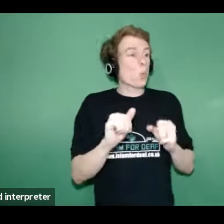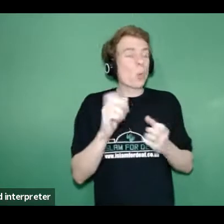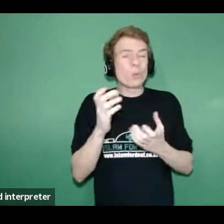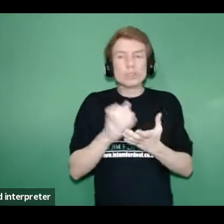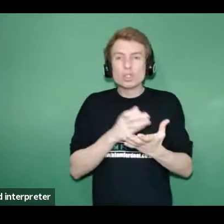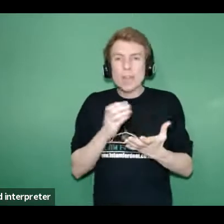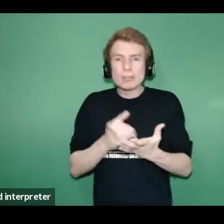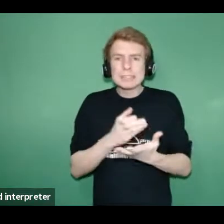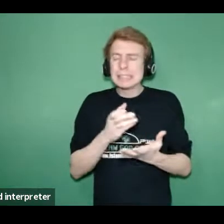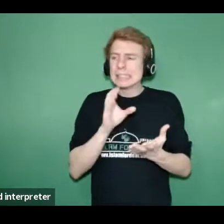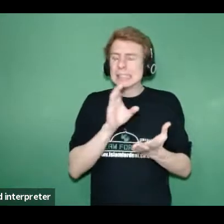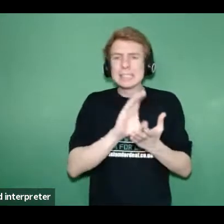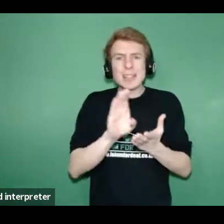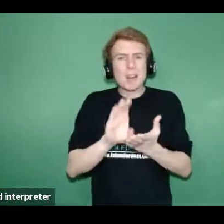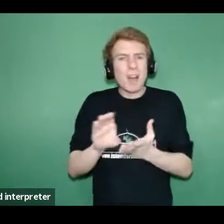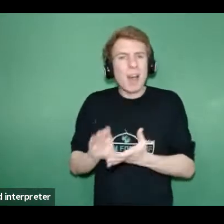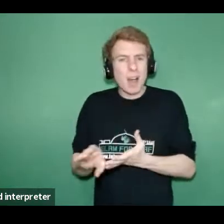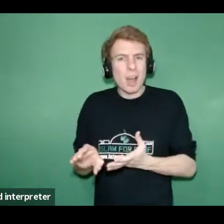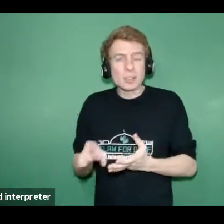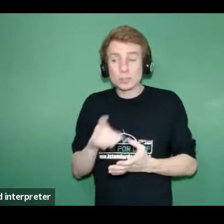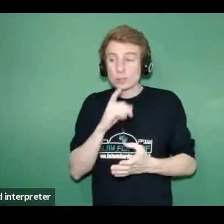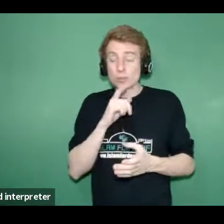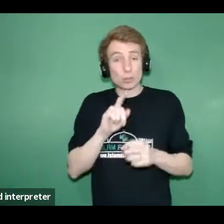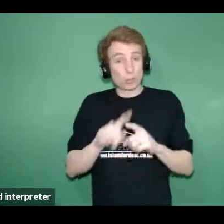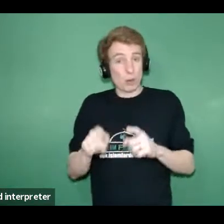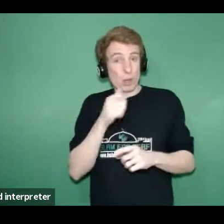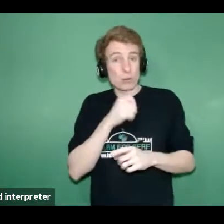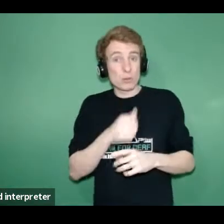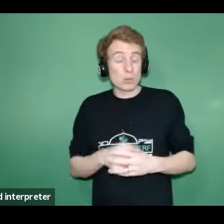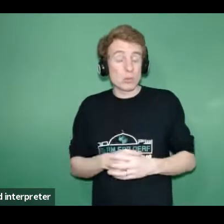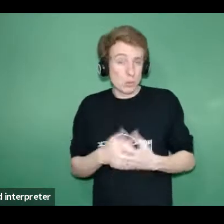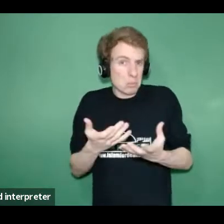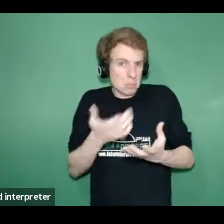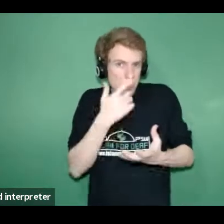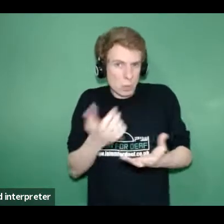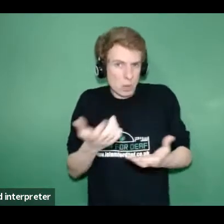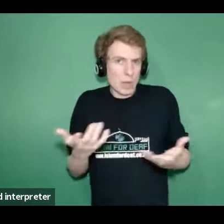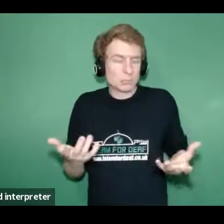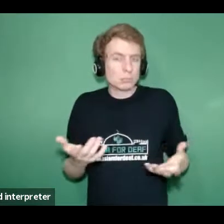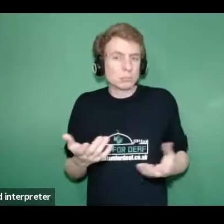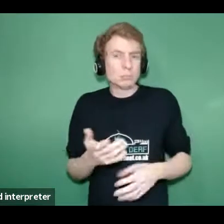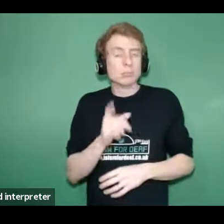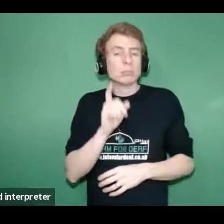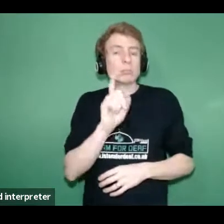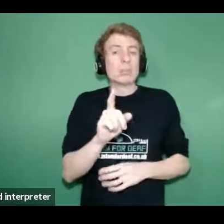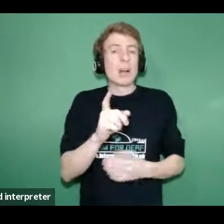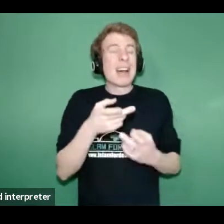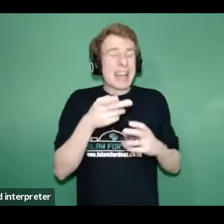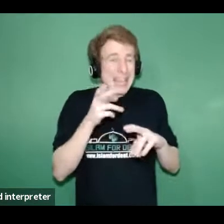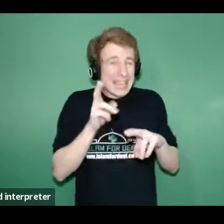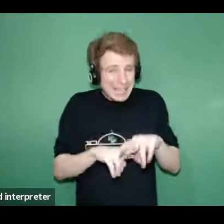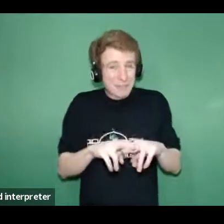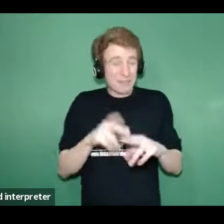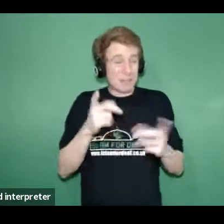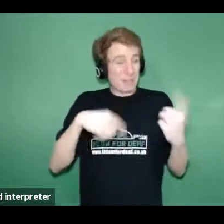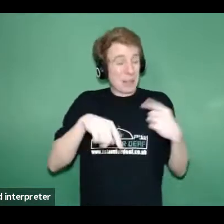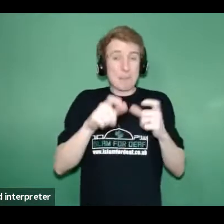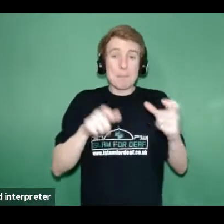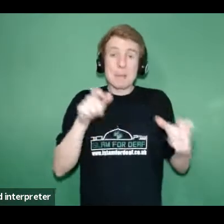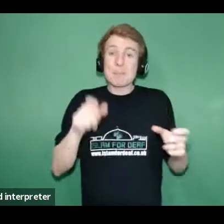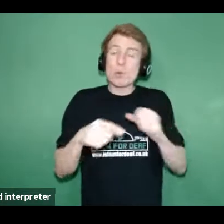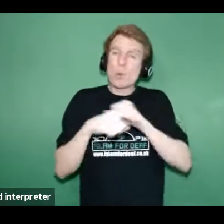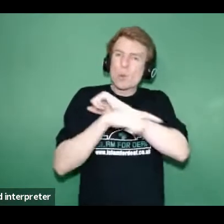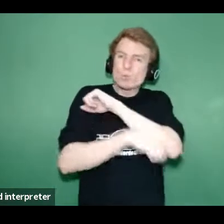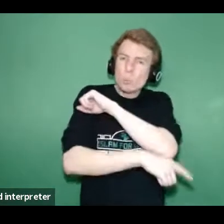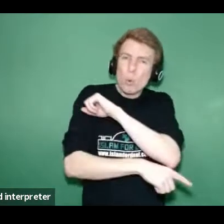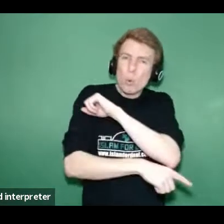your zakah money, then this is something that you can do. But if you're looking to feed people, the poor and the destitute,